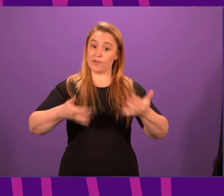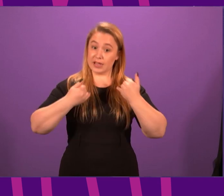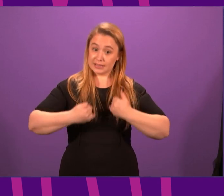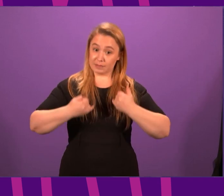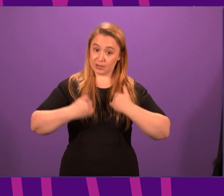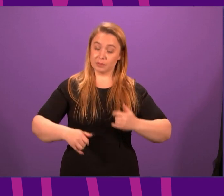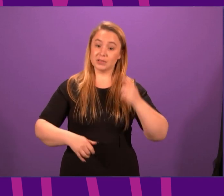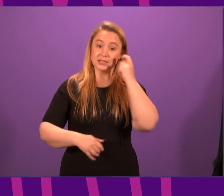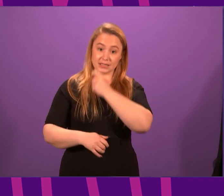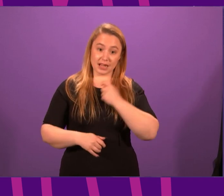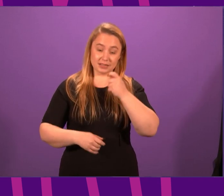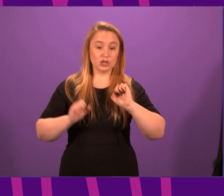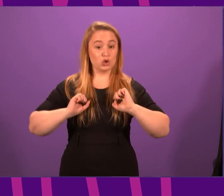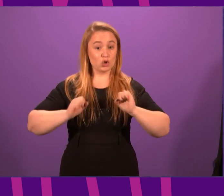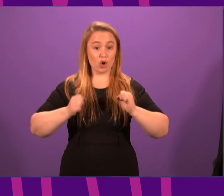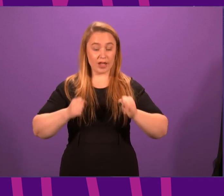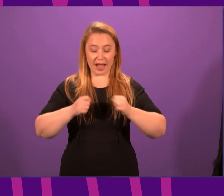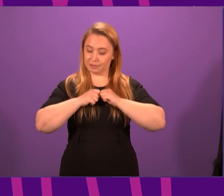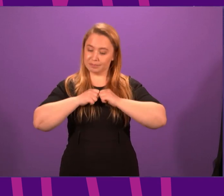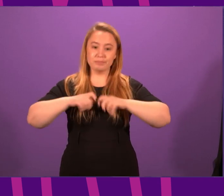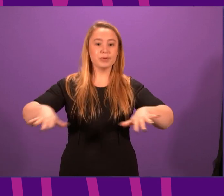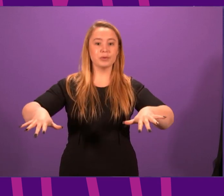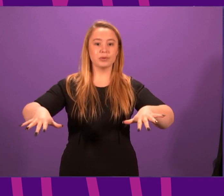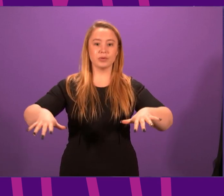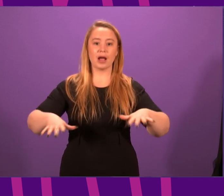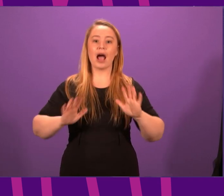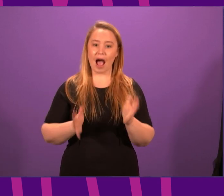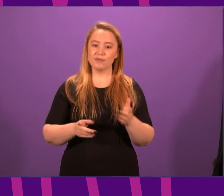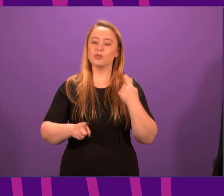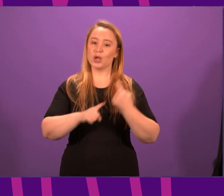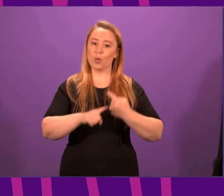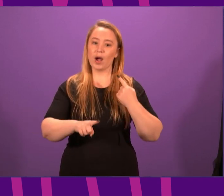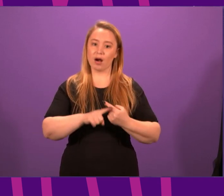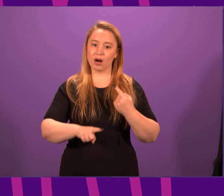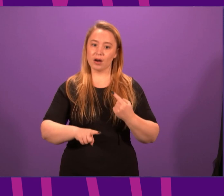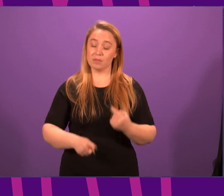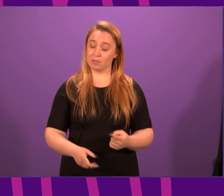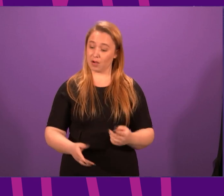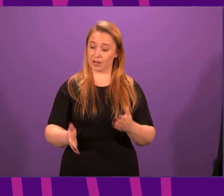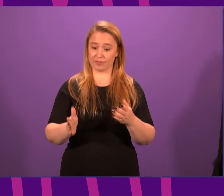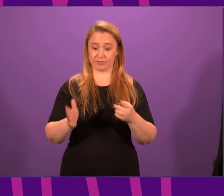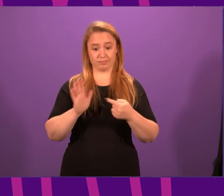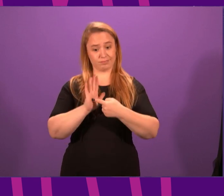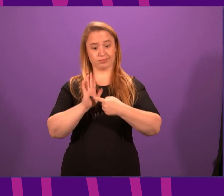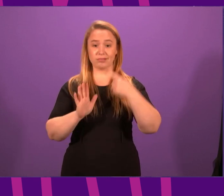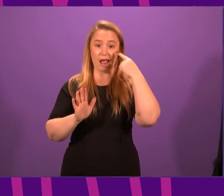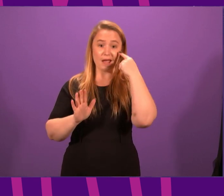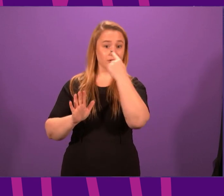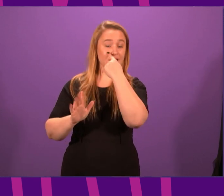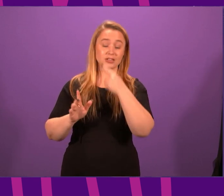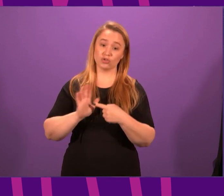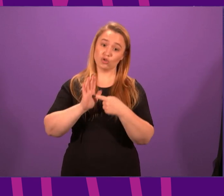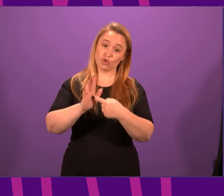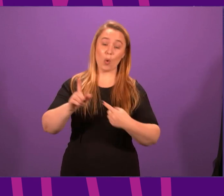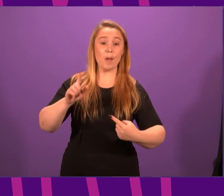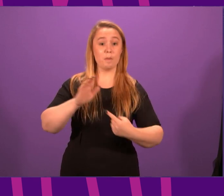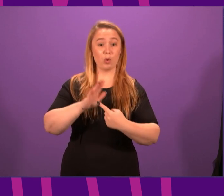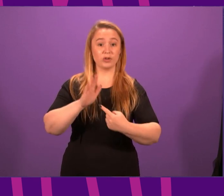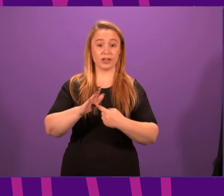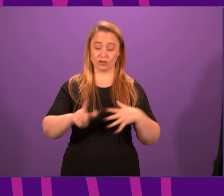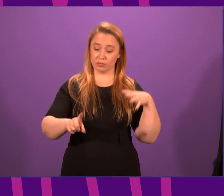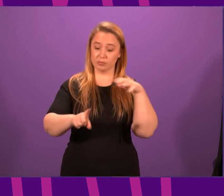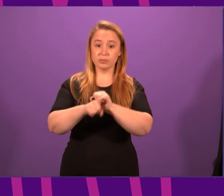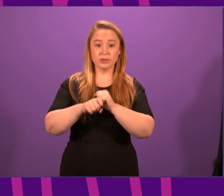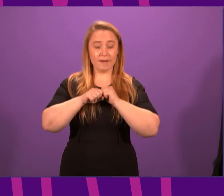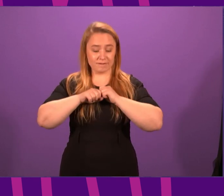yet being delivered at a scale and speed required, despite clear evidence showing the importance it has in detecting the